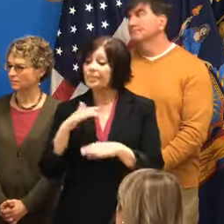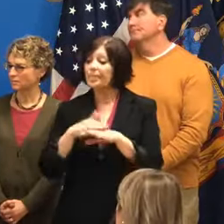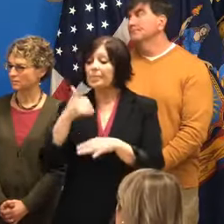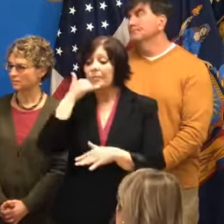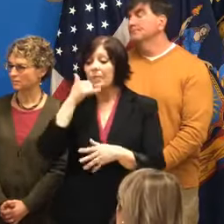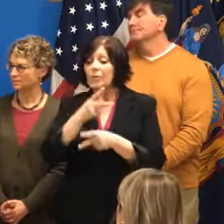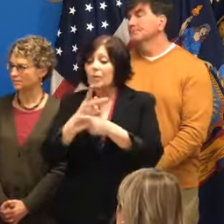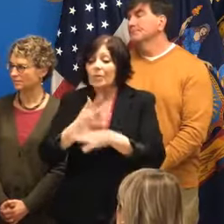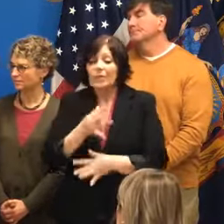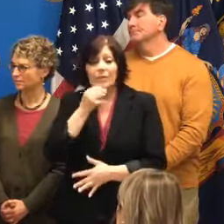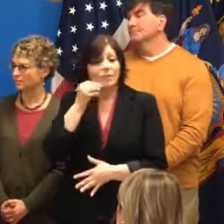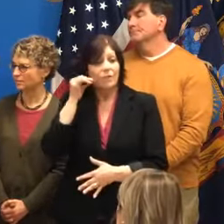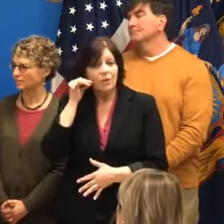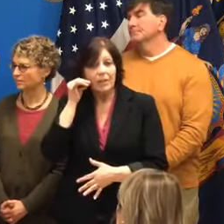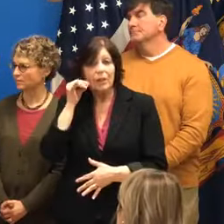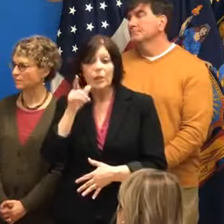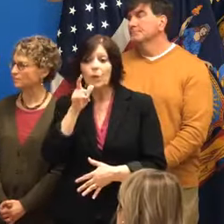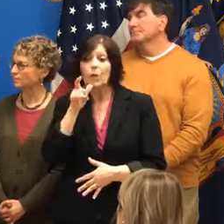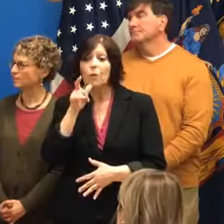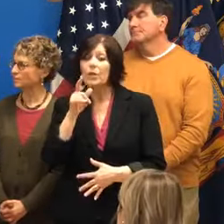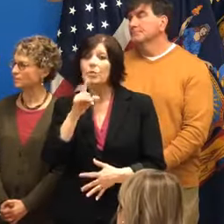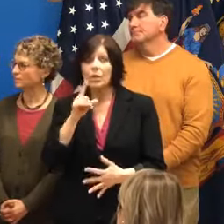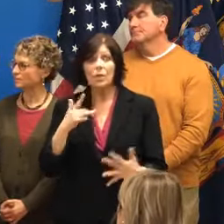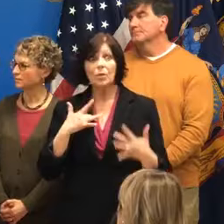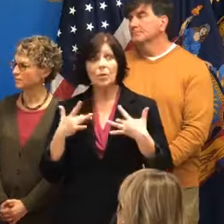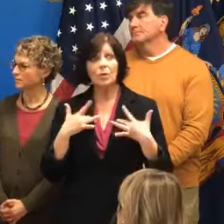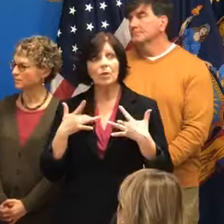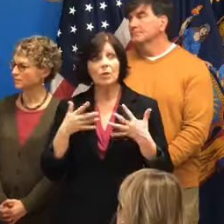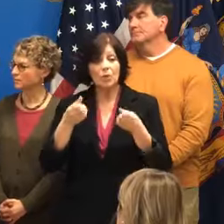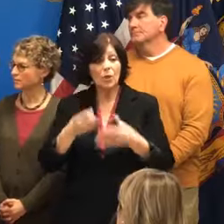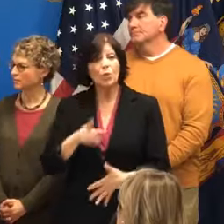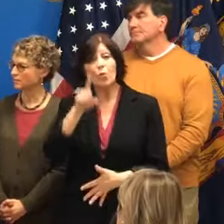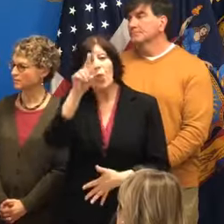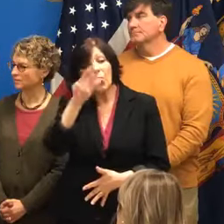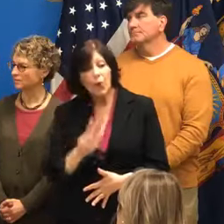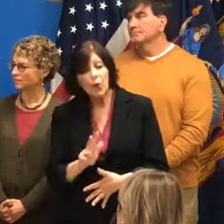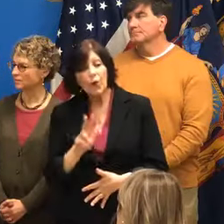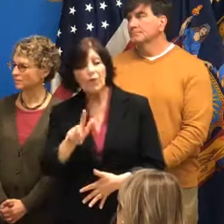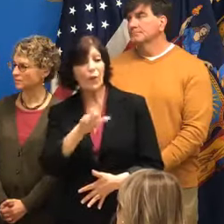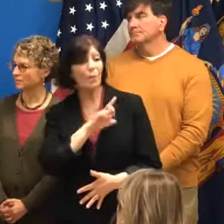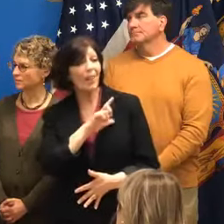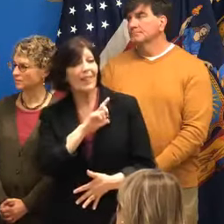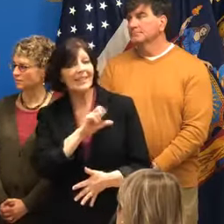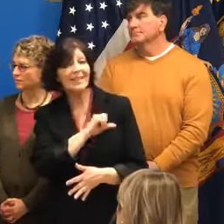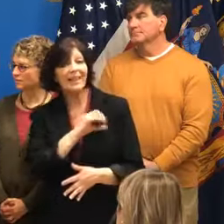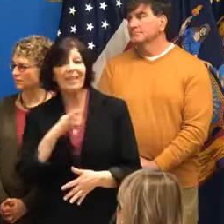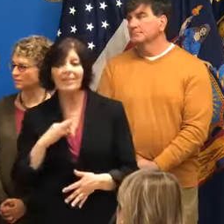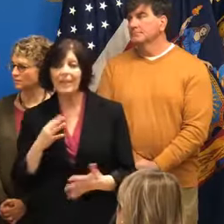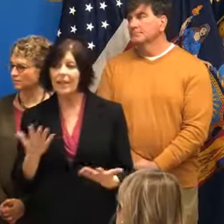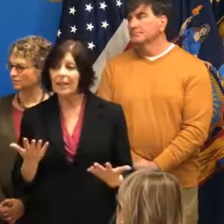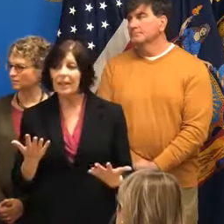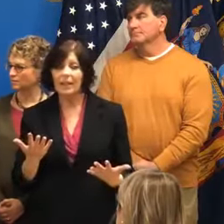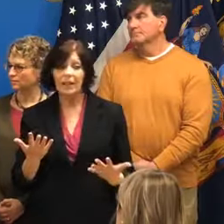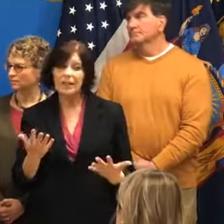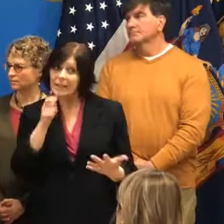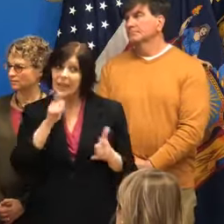a supervisor yesterday who was exceptionally worried that she was going to lose one third of her police staff. Didn't have a big